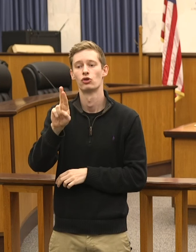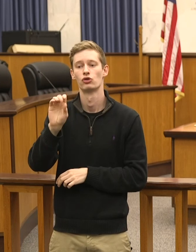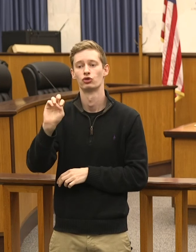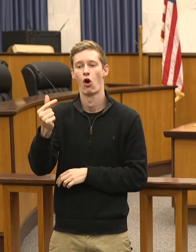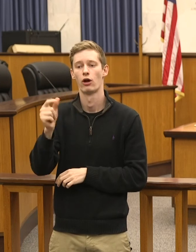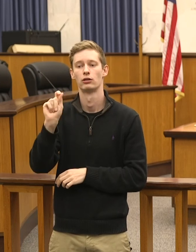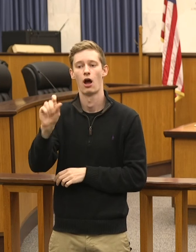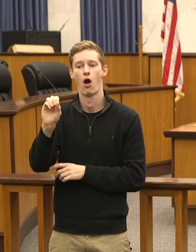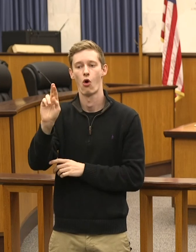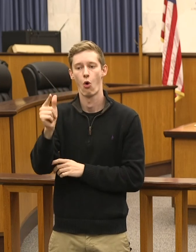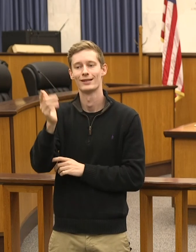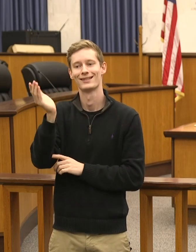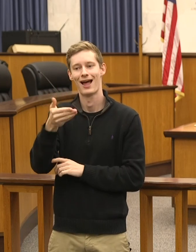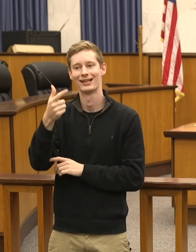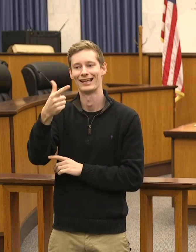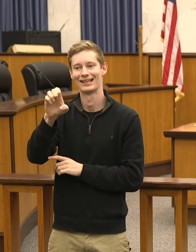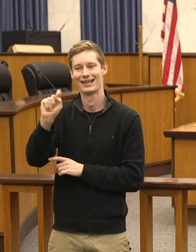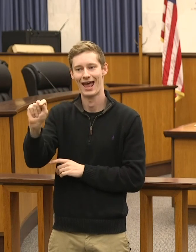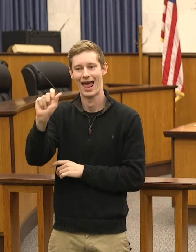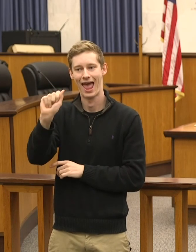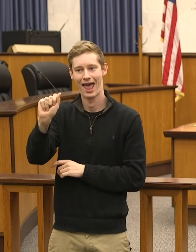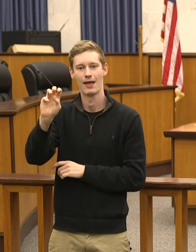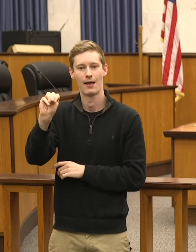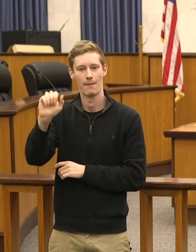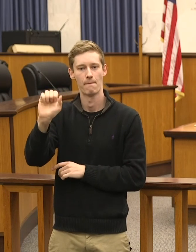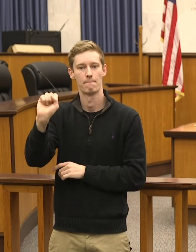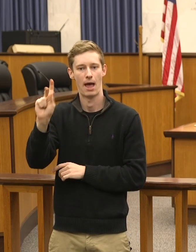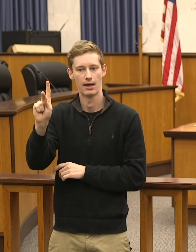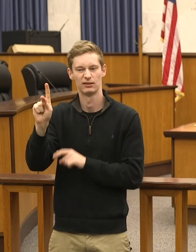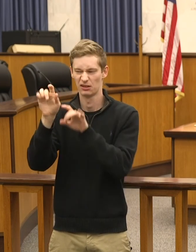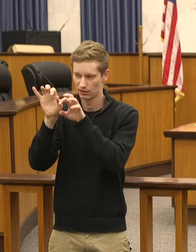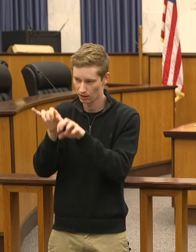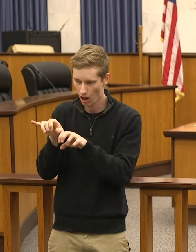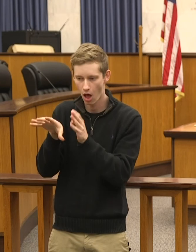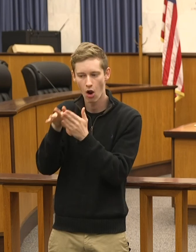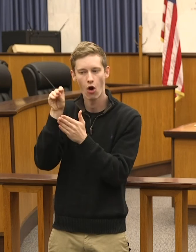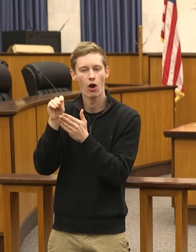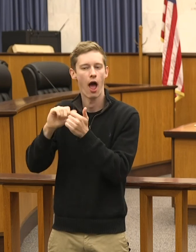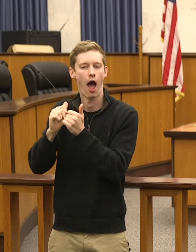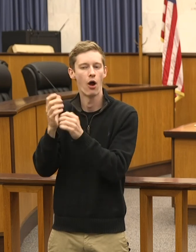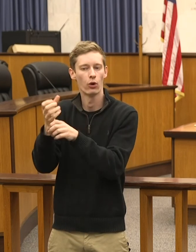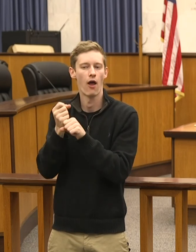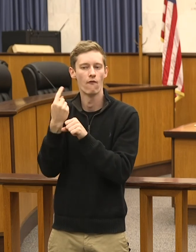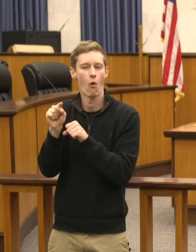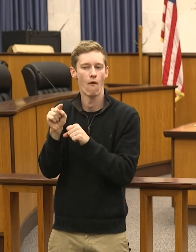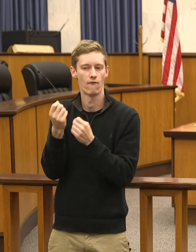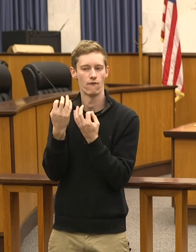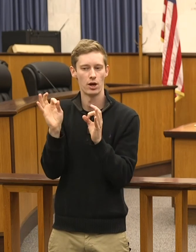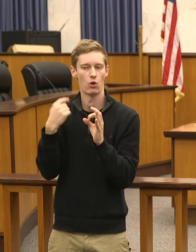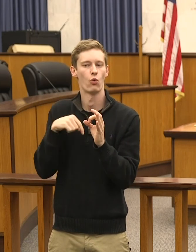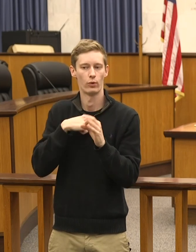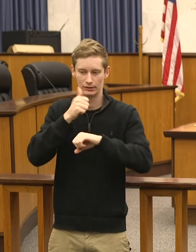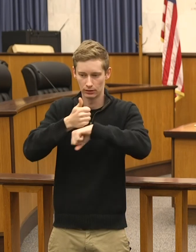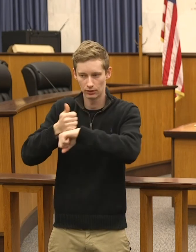rvastrong.org/get a mask, and you can pick them up for free. Remember, we have a mask network throughout the city with more than 50 sites where you can